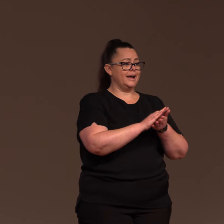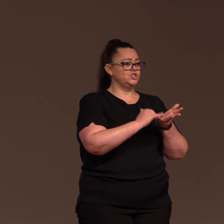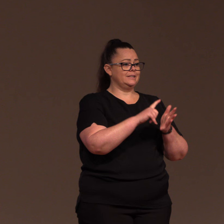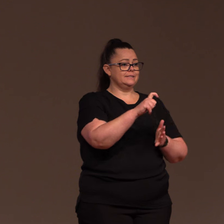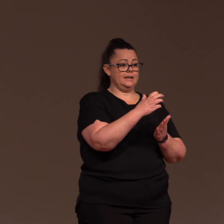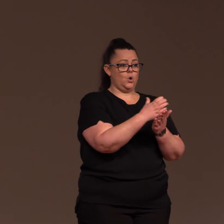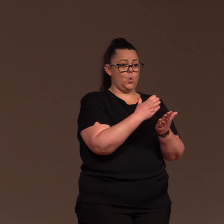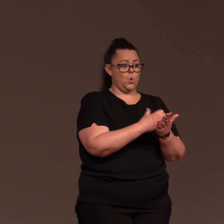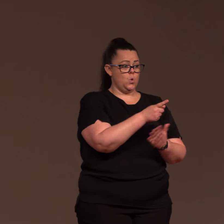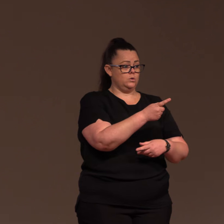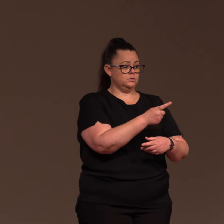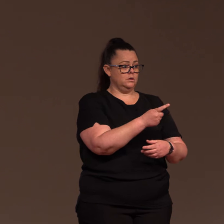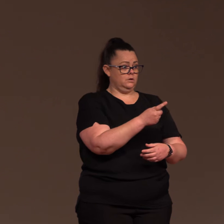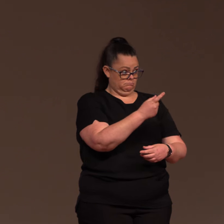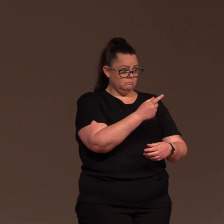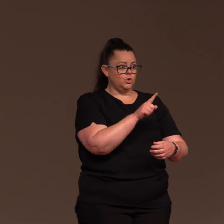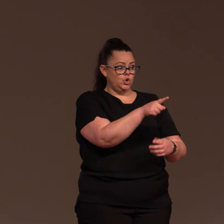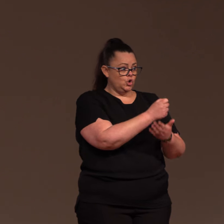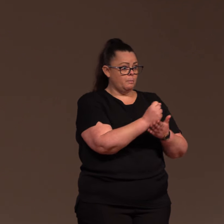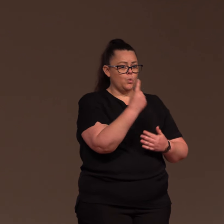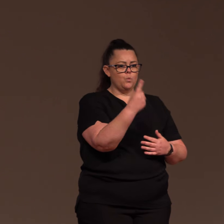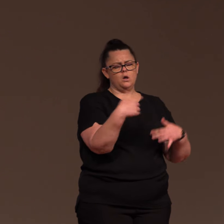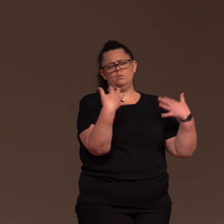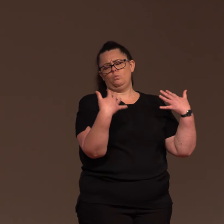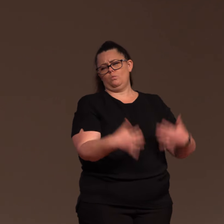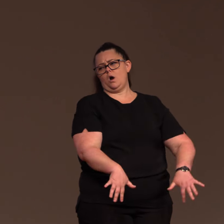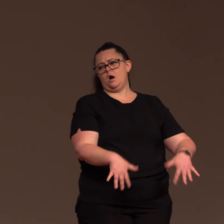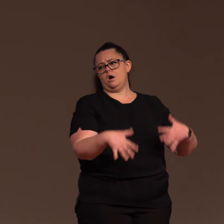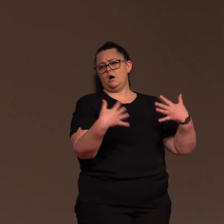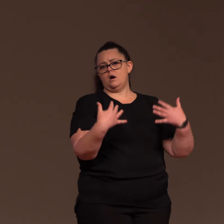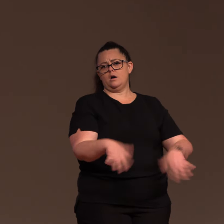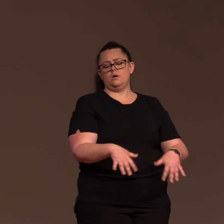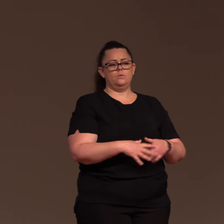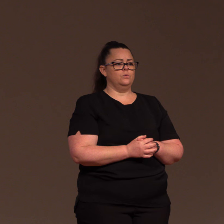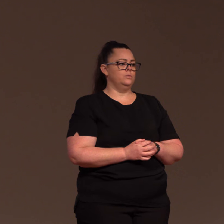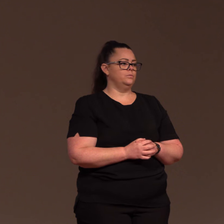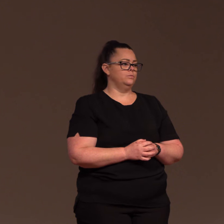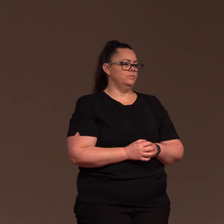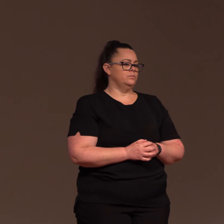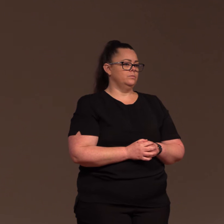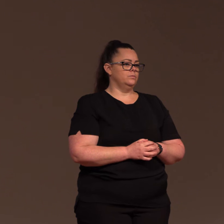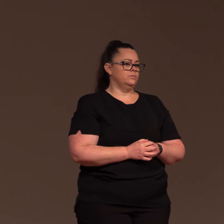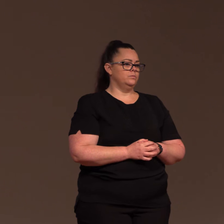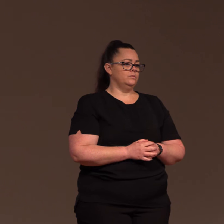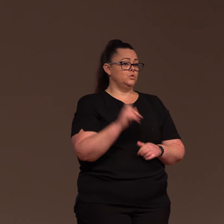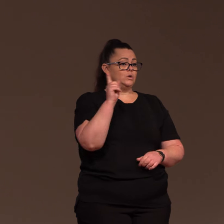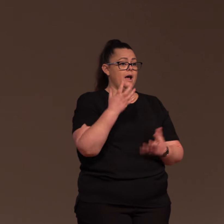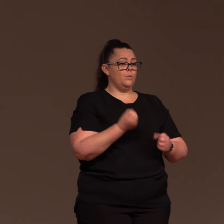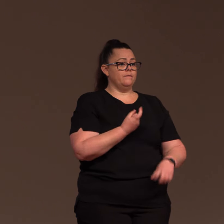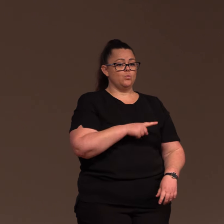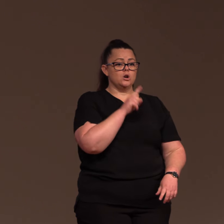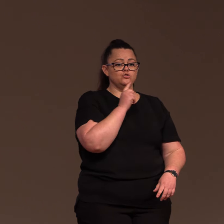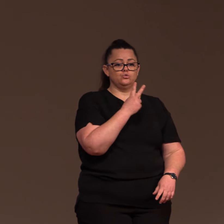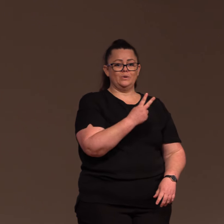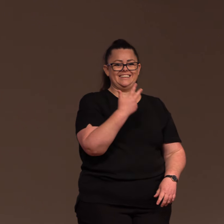What an achievement. This year, our first in course celebration includes 128 students